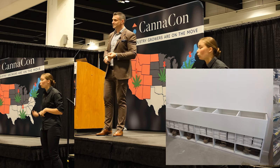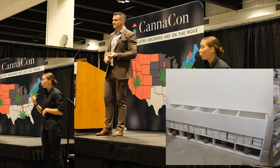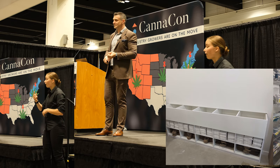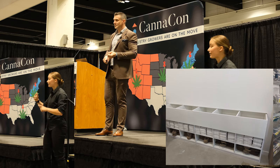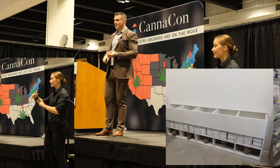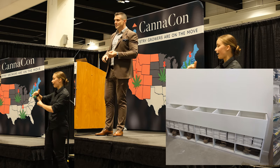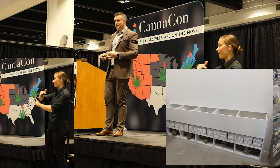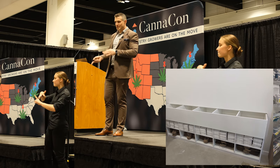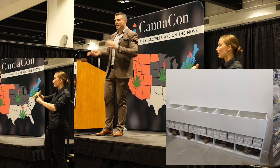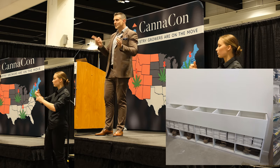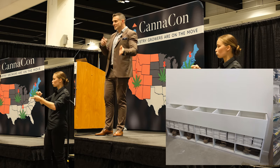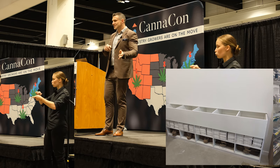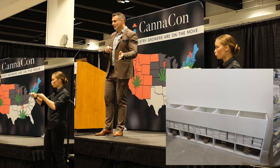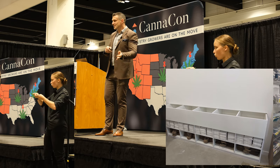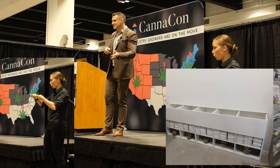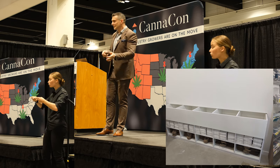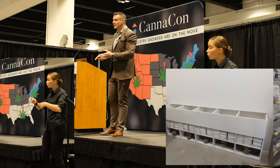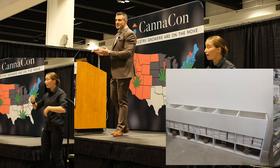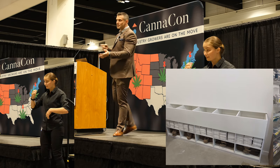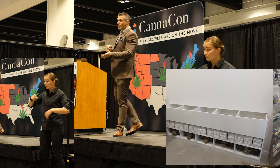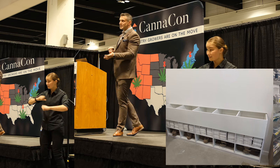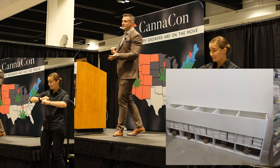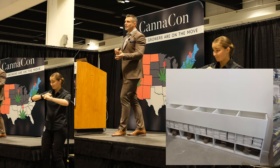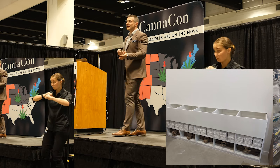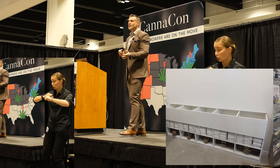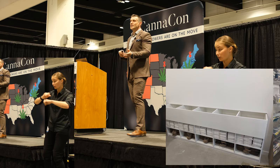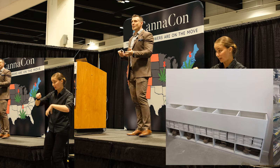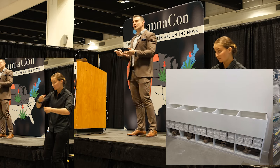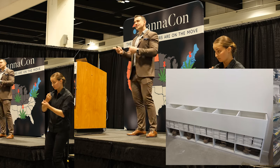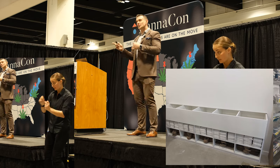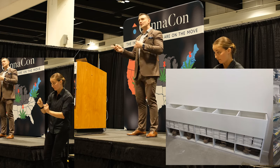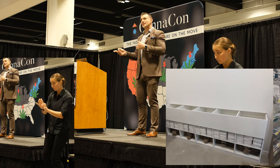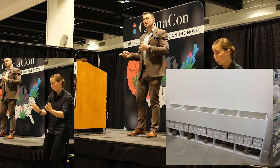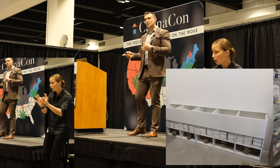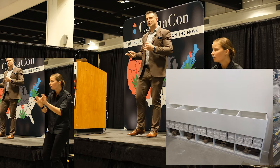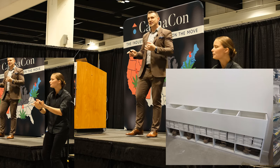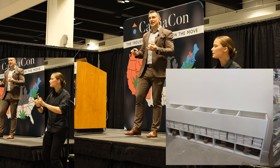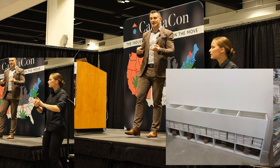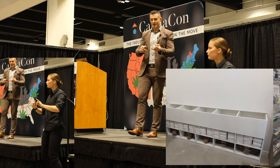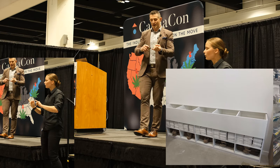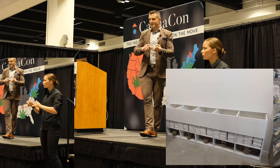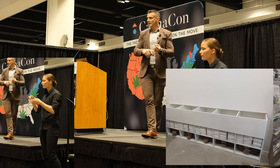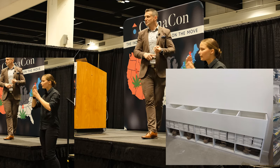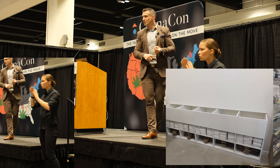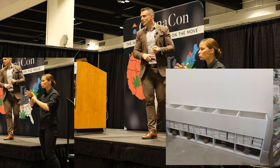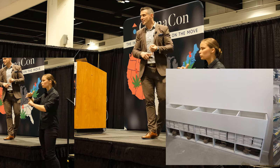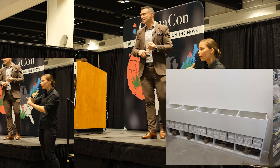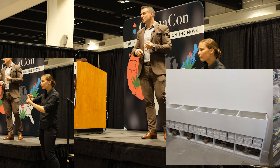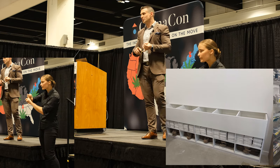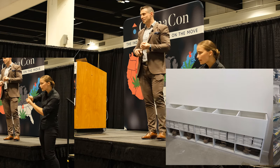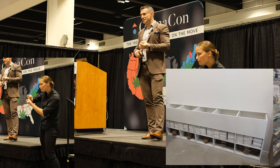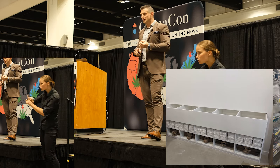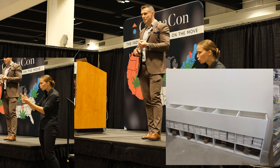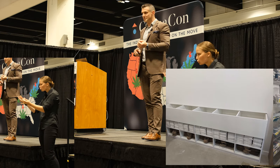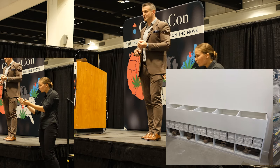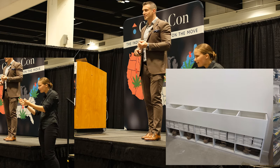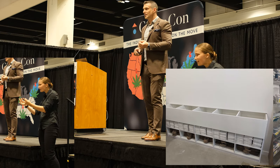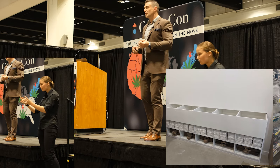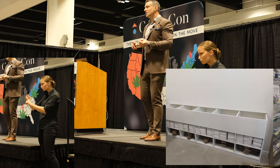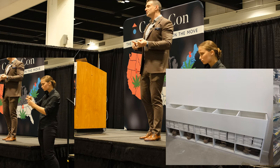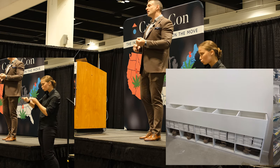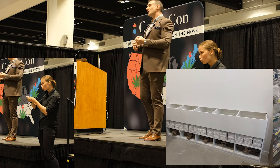control. So aside from the security stuff, you know, that's important, that's great, but we also want to make sure we're looking at a temperature and humidity control in these